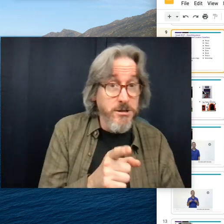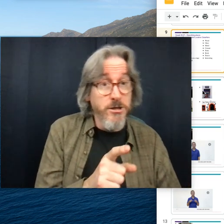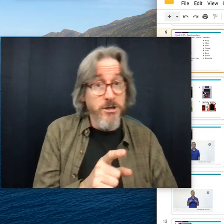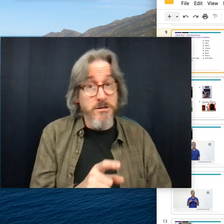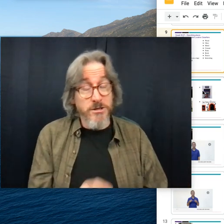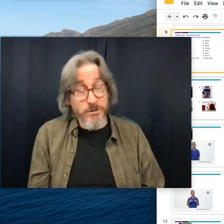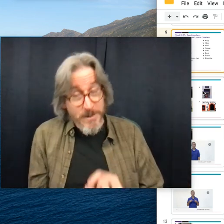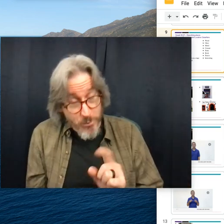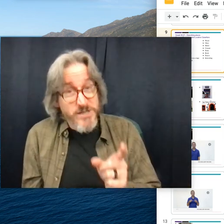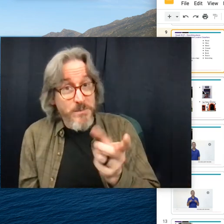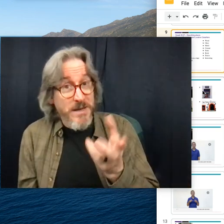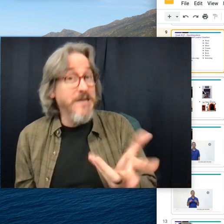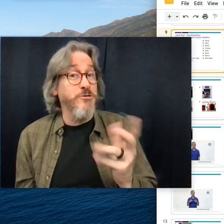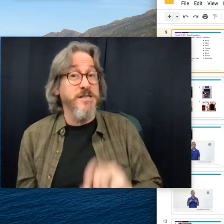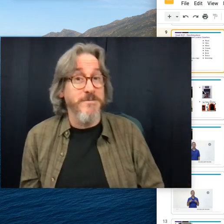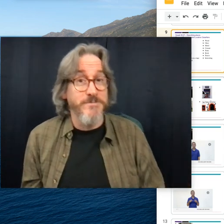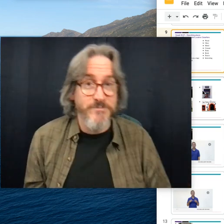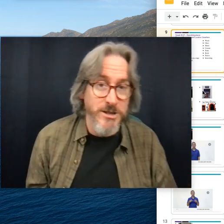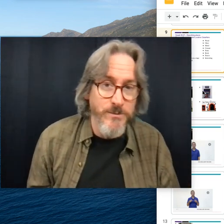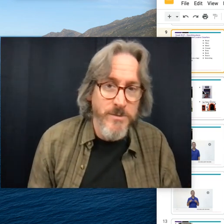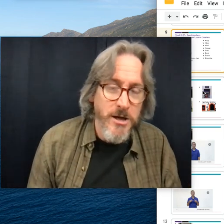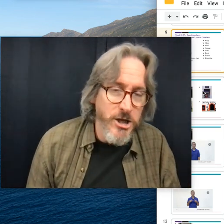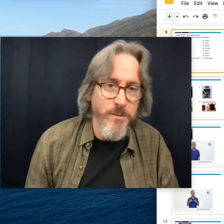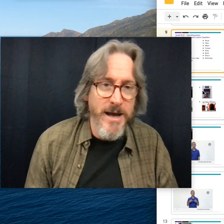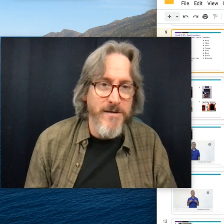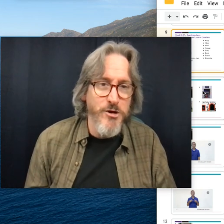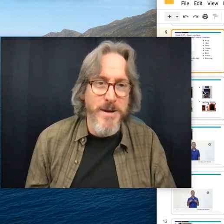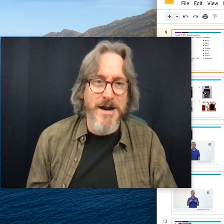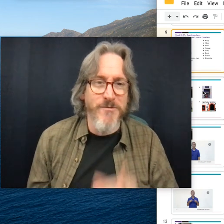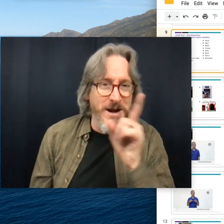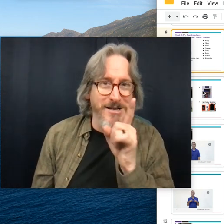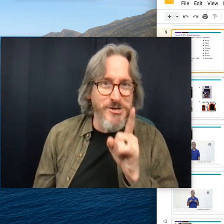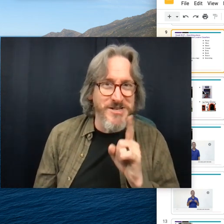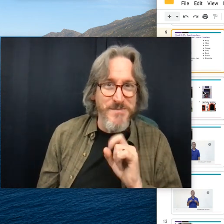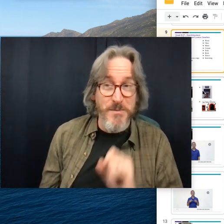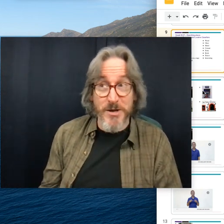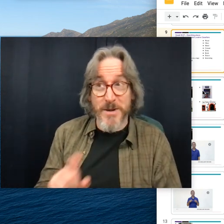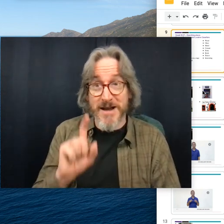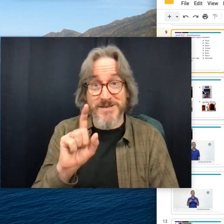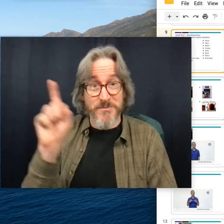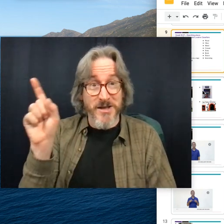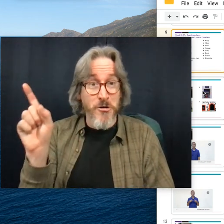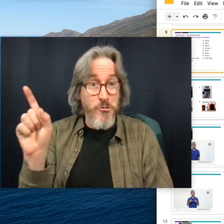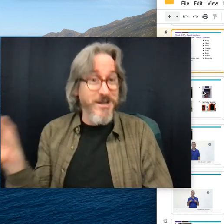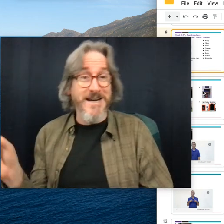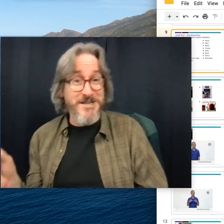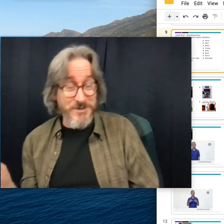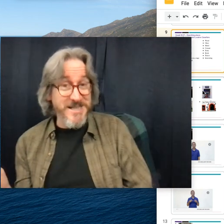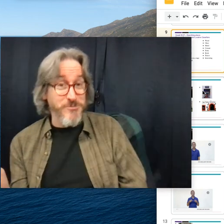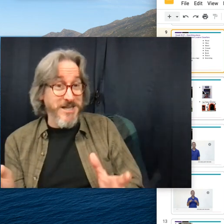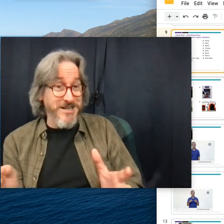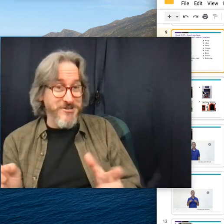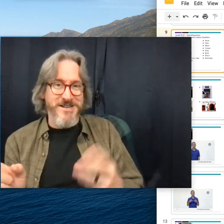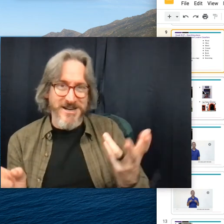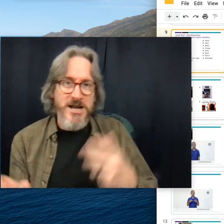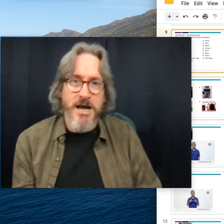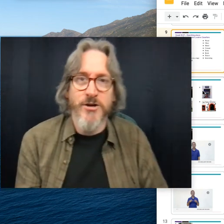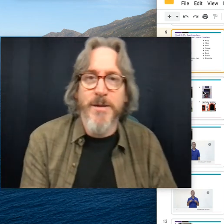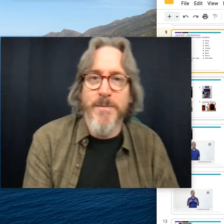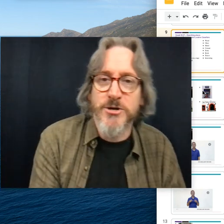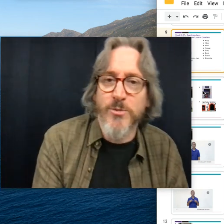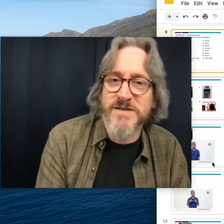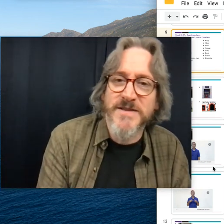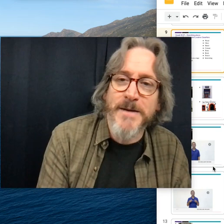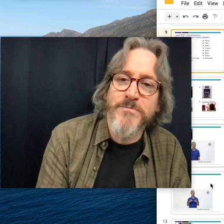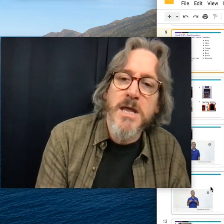right. You get points for being interesting. So you may not have the right answer to something, but you might have something related to it that's really interesting, and